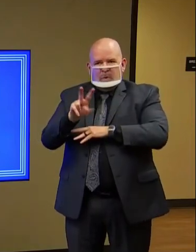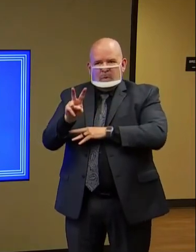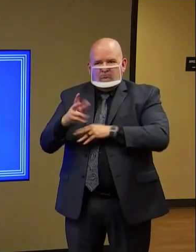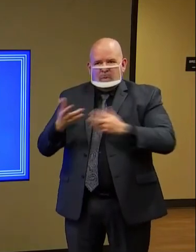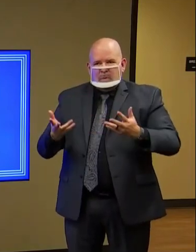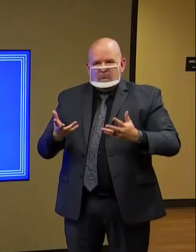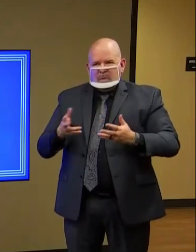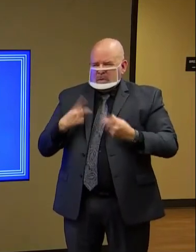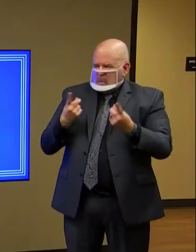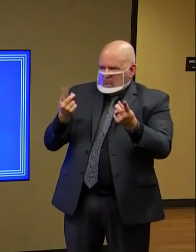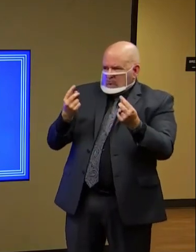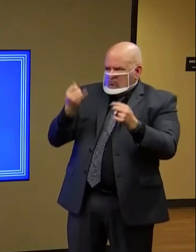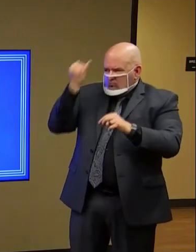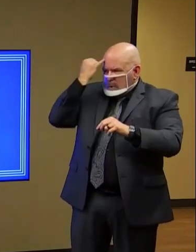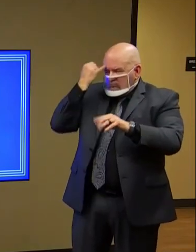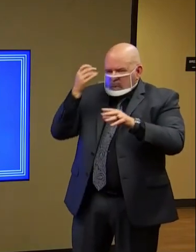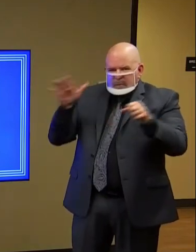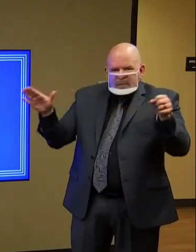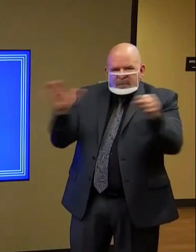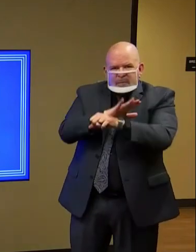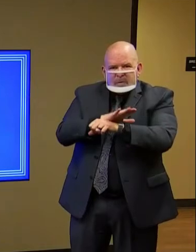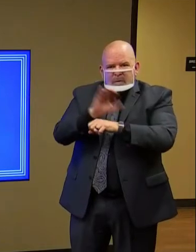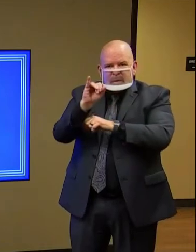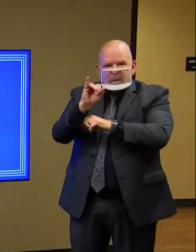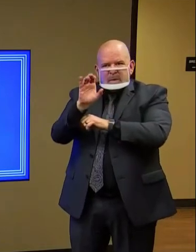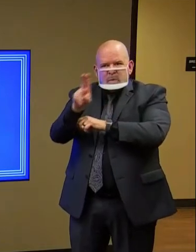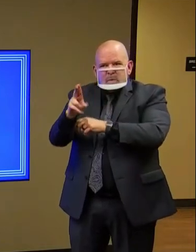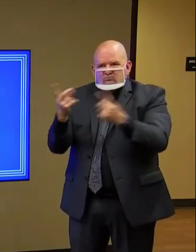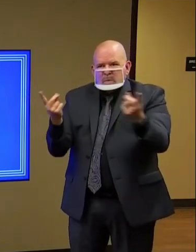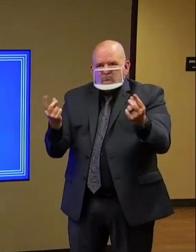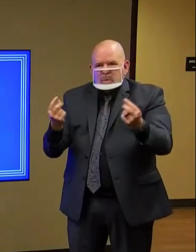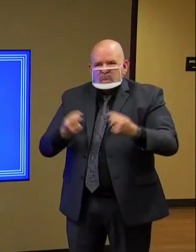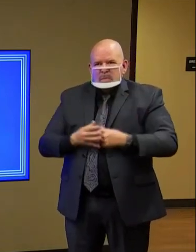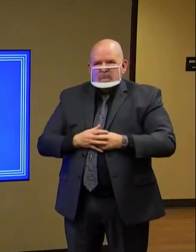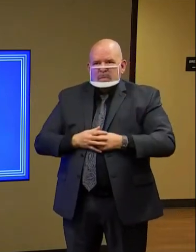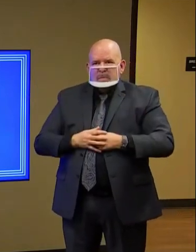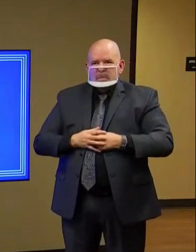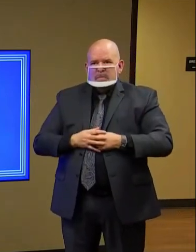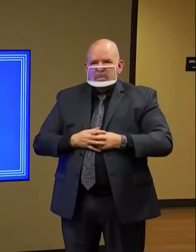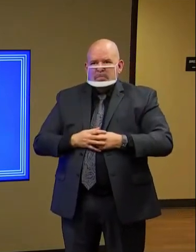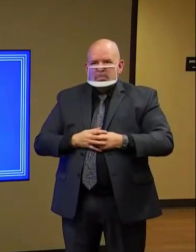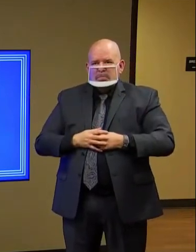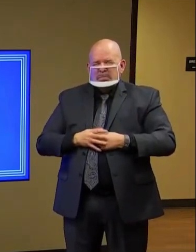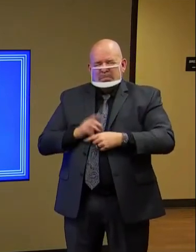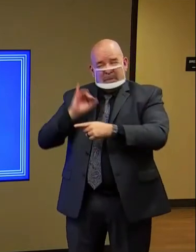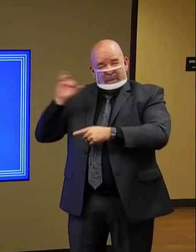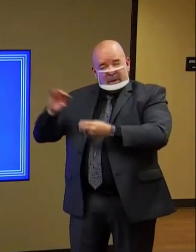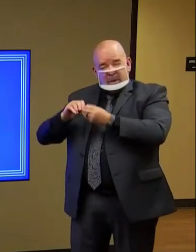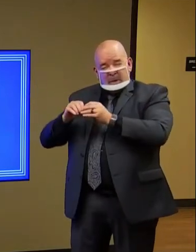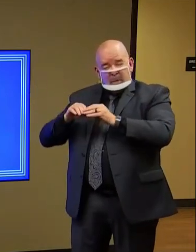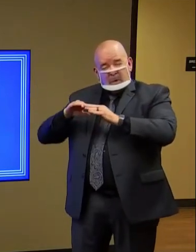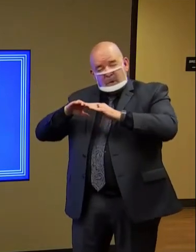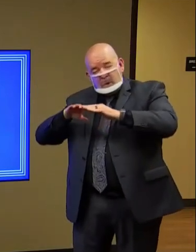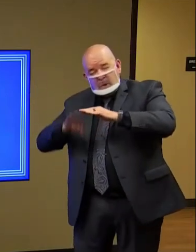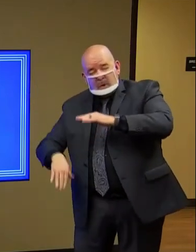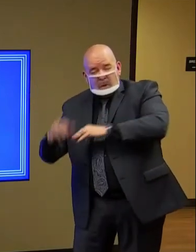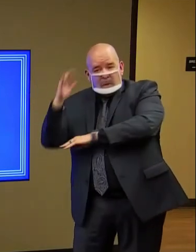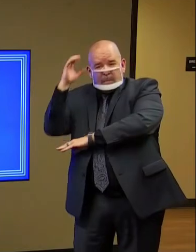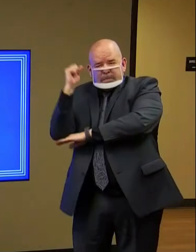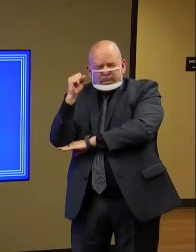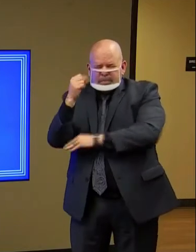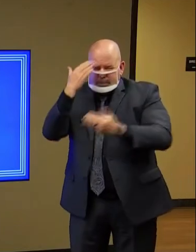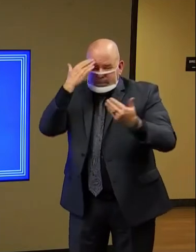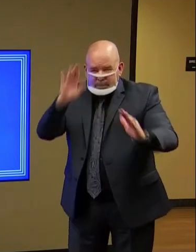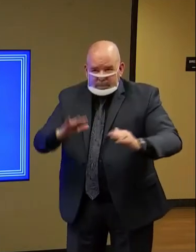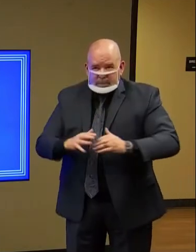you run out of beds? Well, I don't know exactly if that's the lowest. It's certainly on that chart that we showed. It's continuing to be